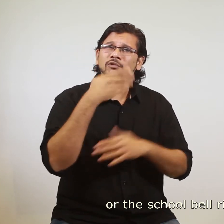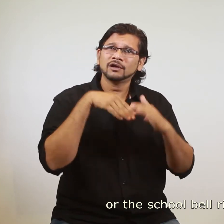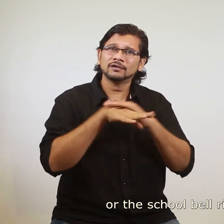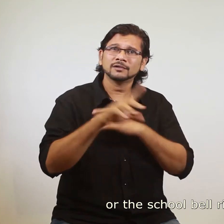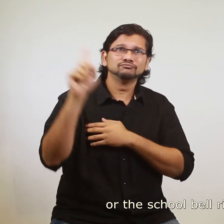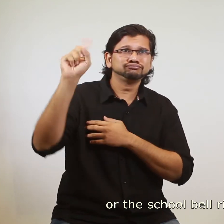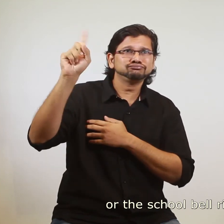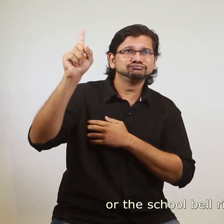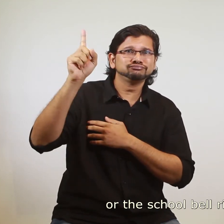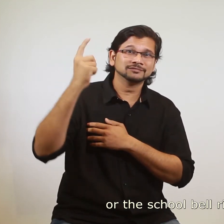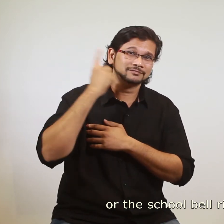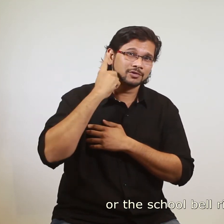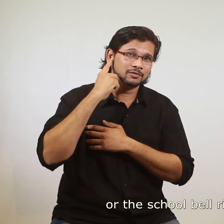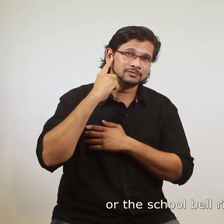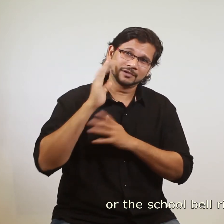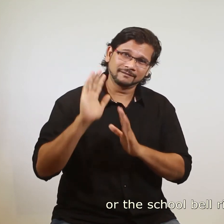or the school bell ringing.